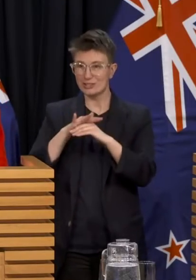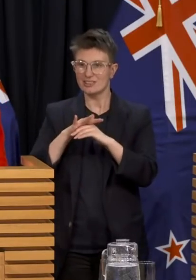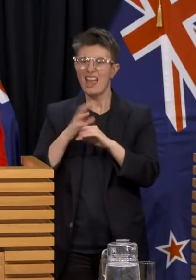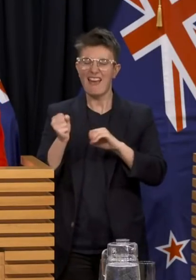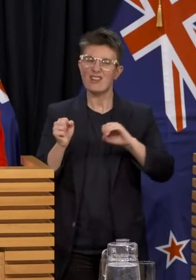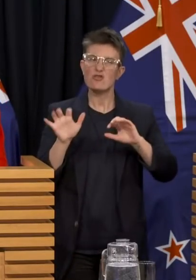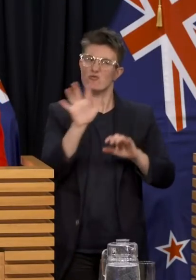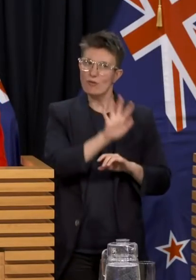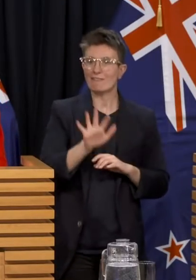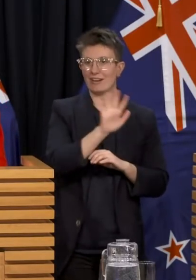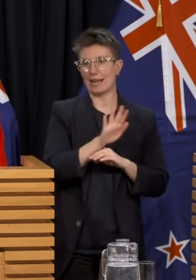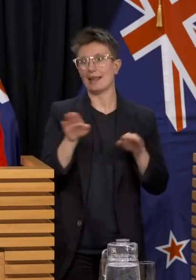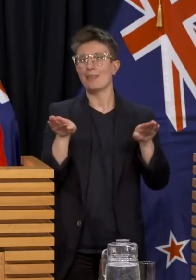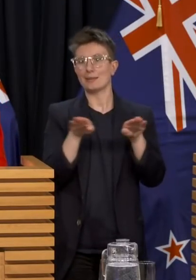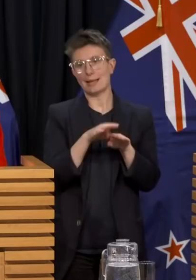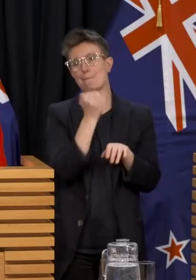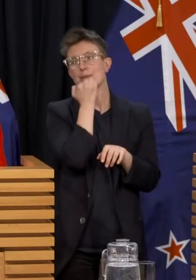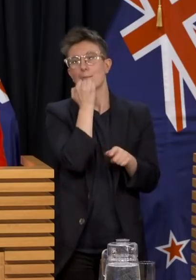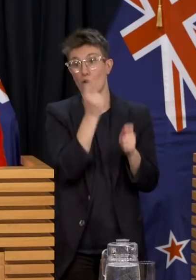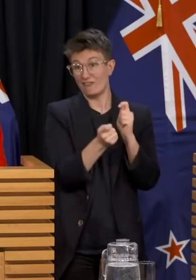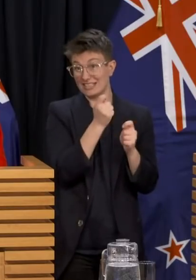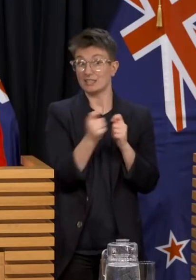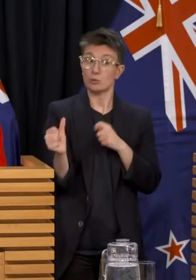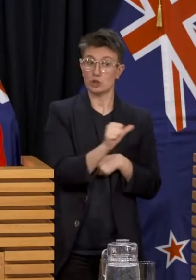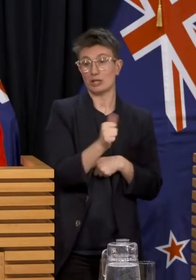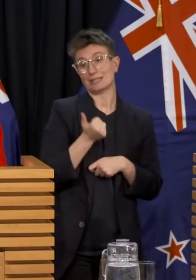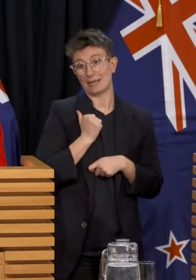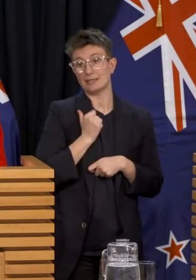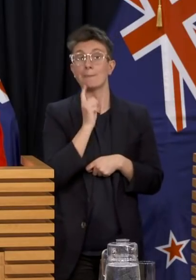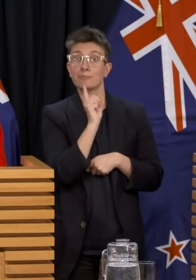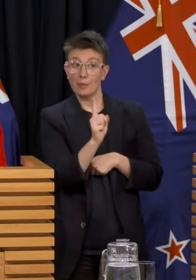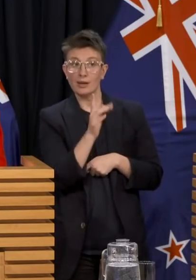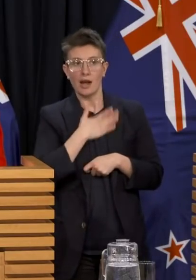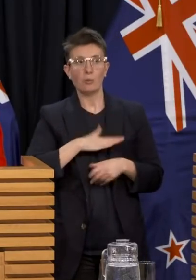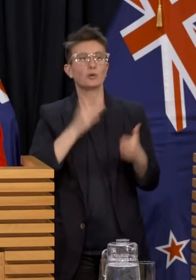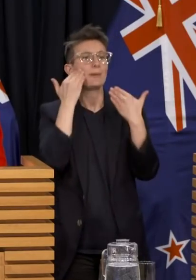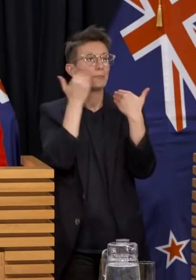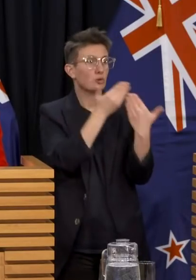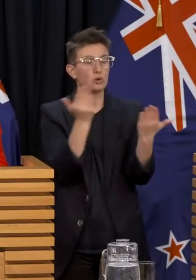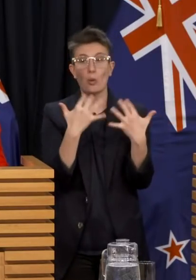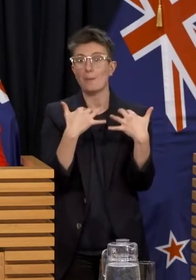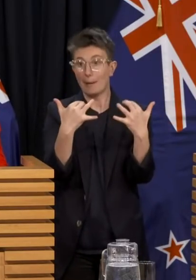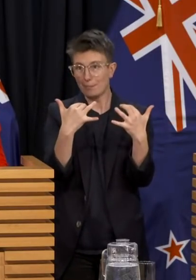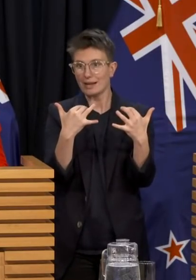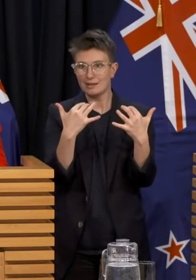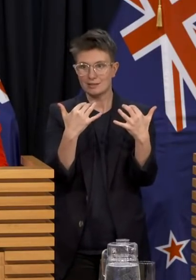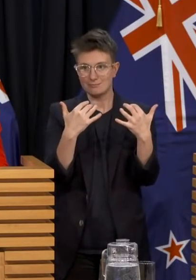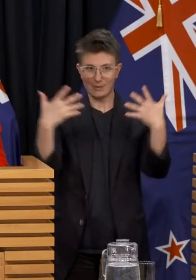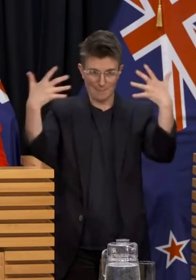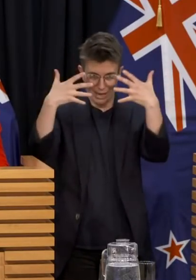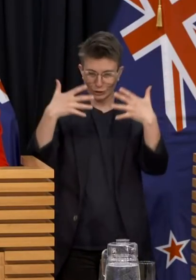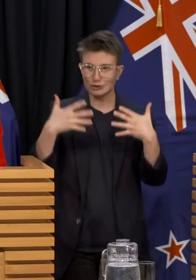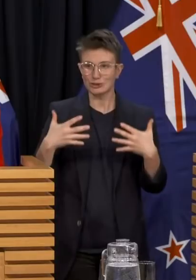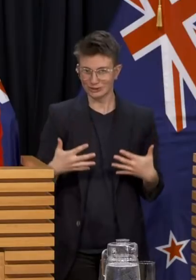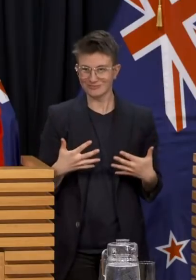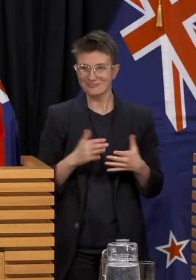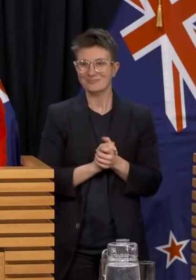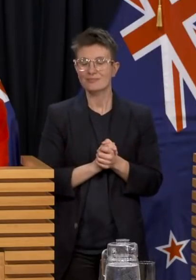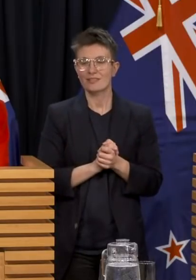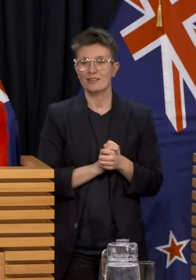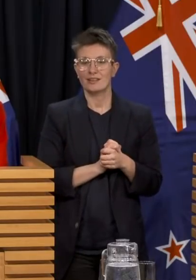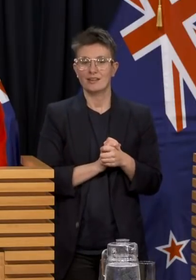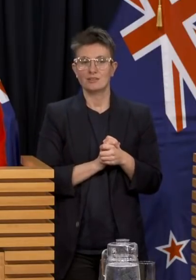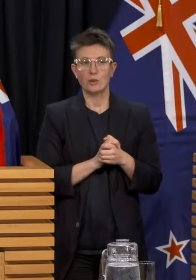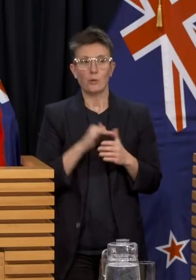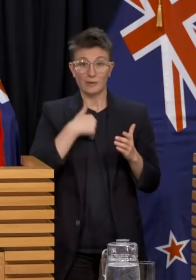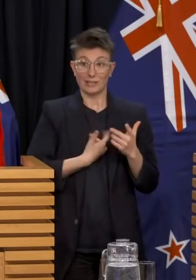public transparency purposes, it wouldn't hurt for us to be able to do that. Now, the biggest issue there is a data matching exercise, and so there's